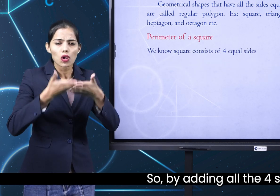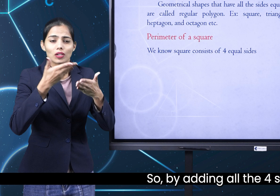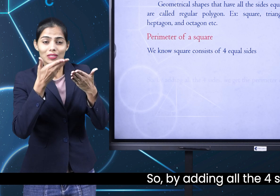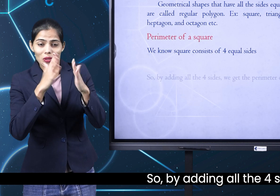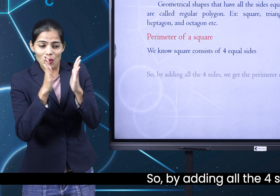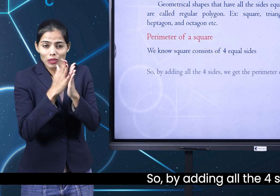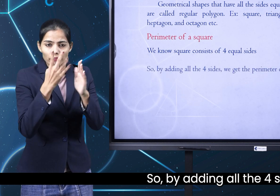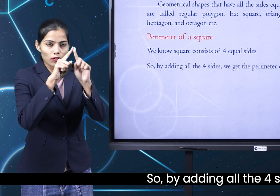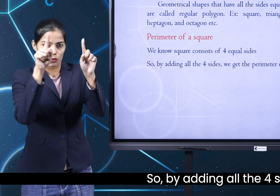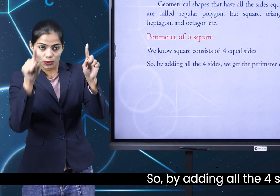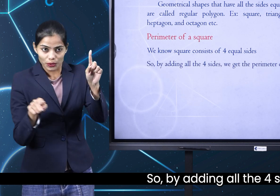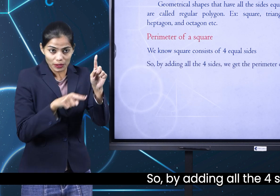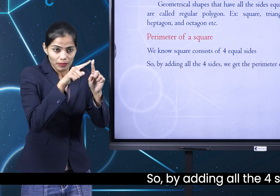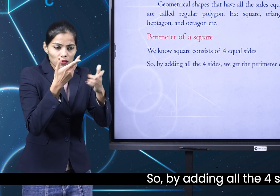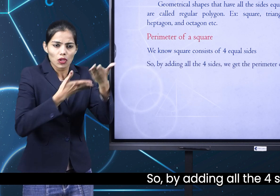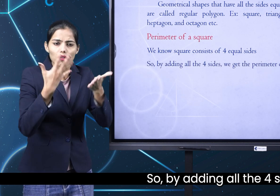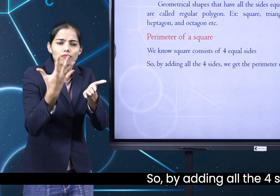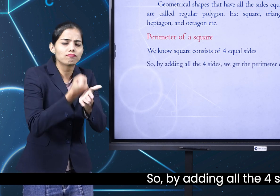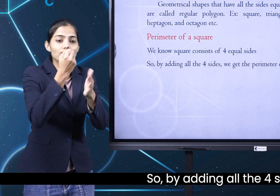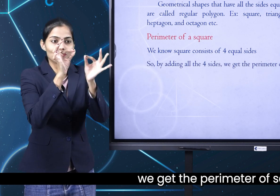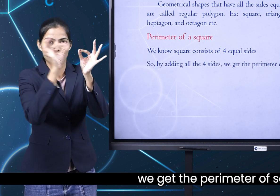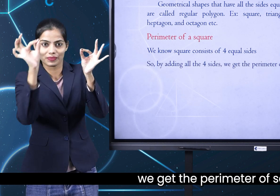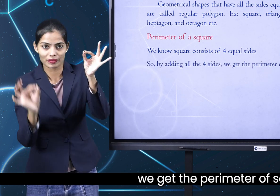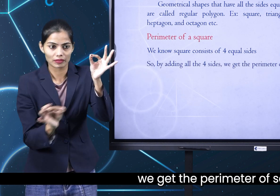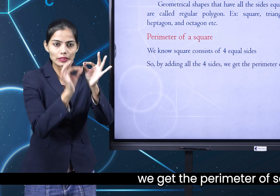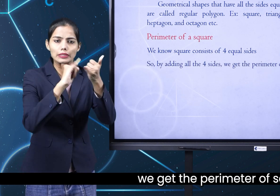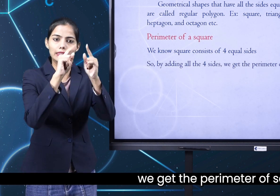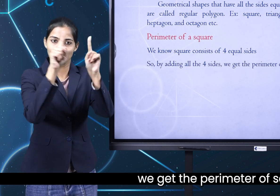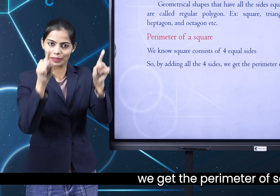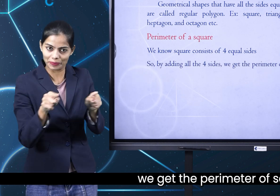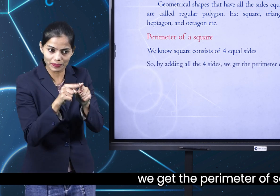So, by adding all the 4 sides, we get the perimeter of square.